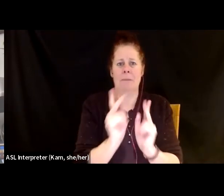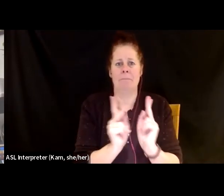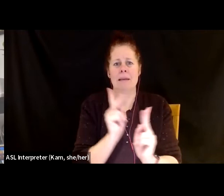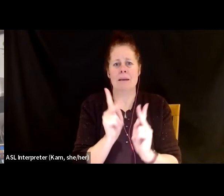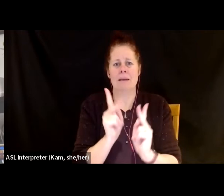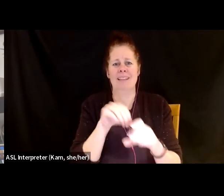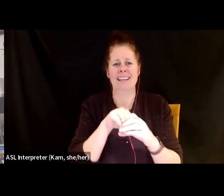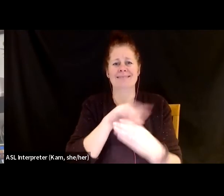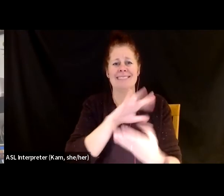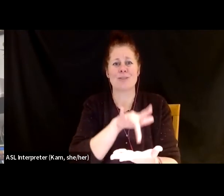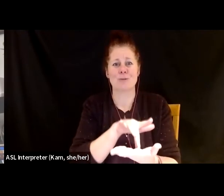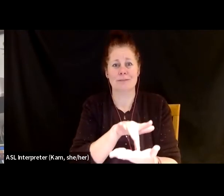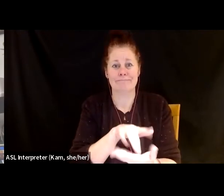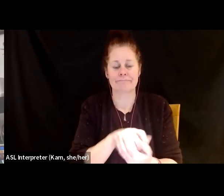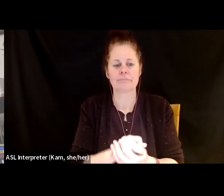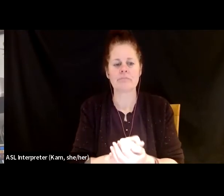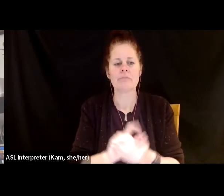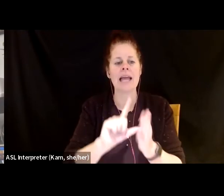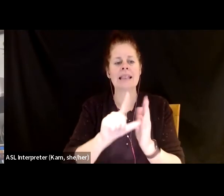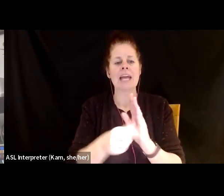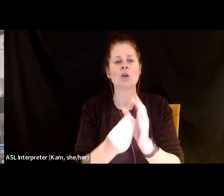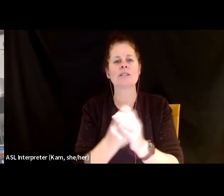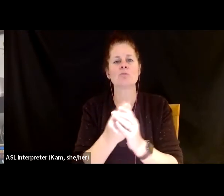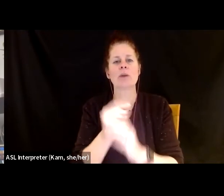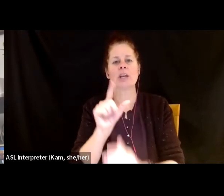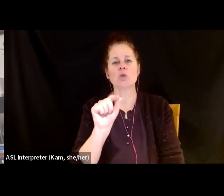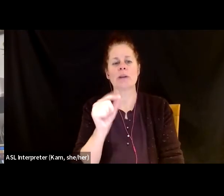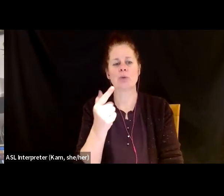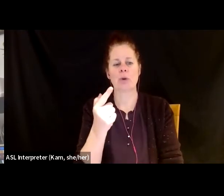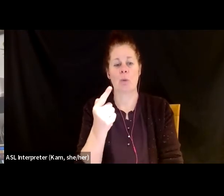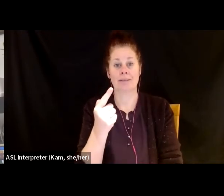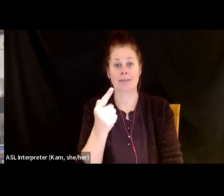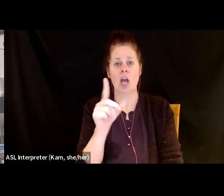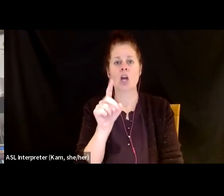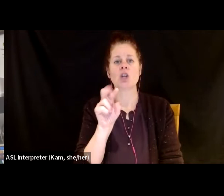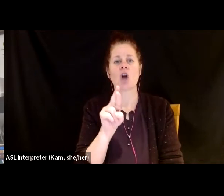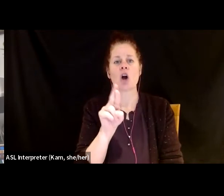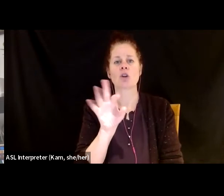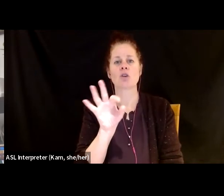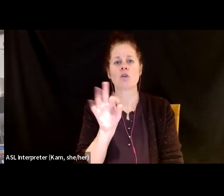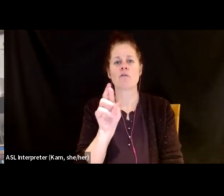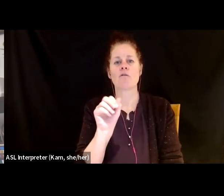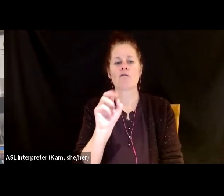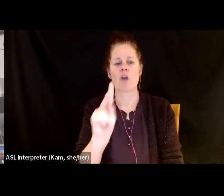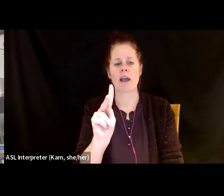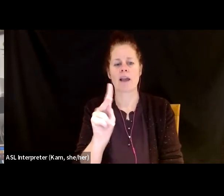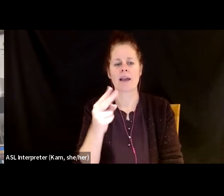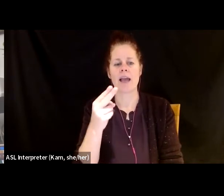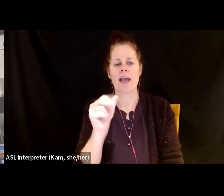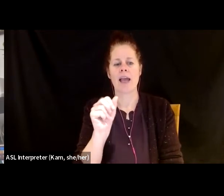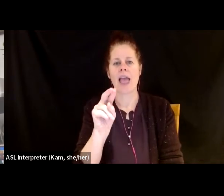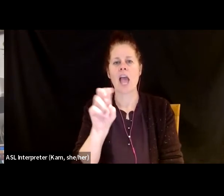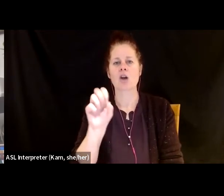In the spring of 2021, we had Dr. Frank Harris III, and our choice to have